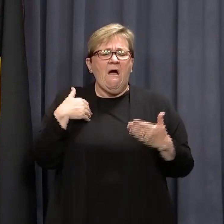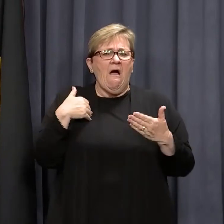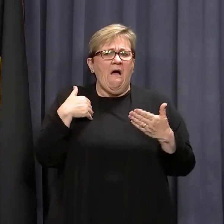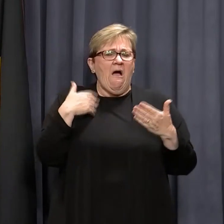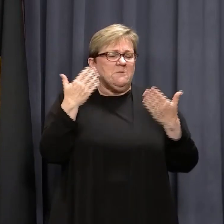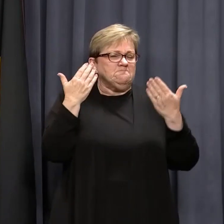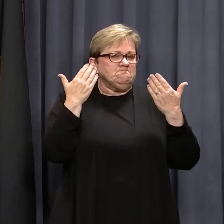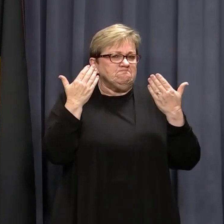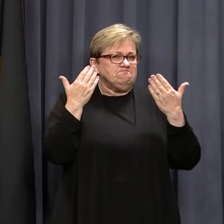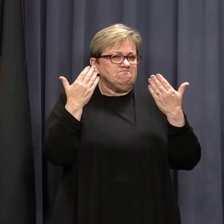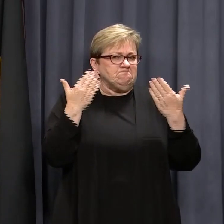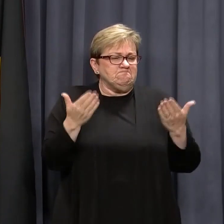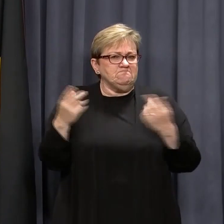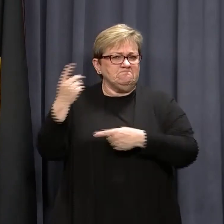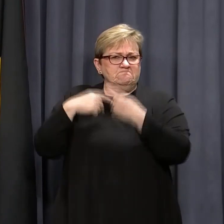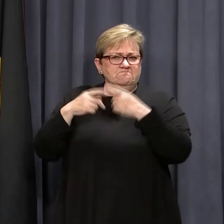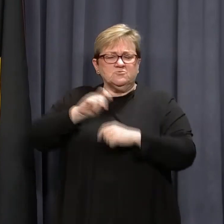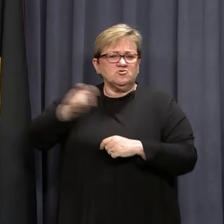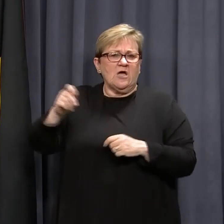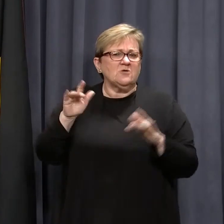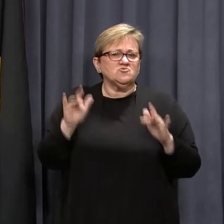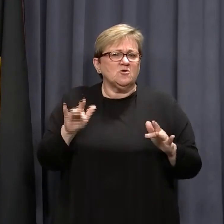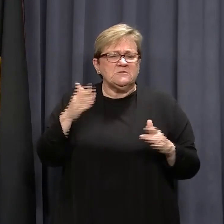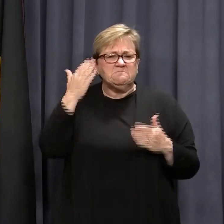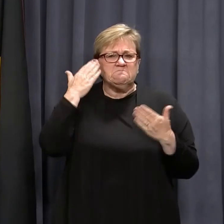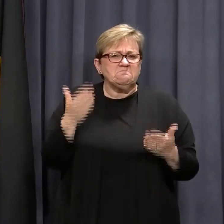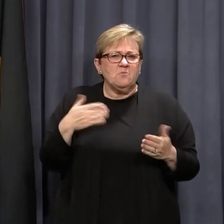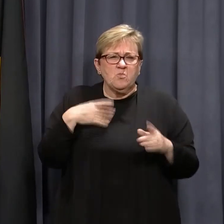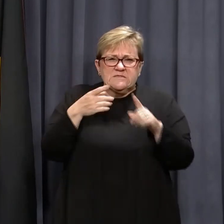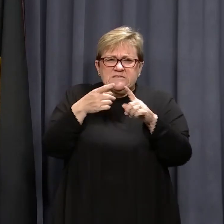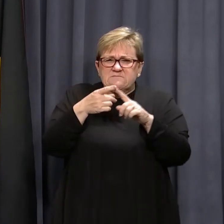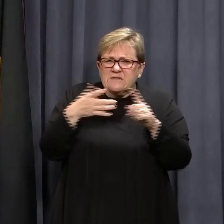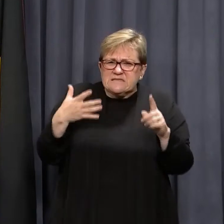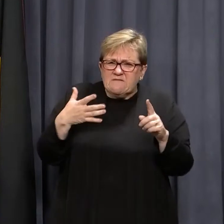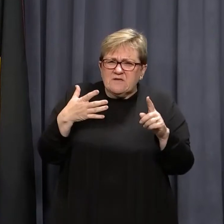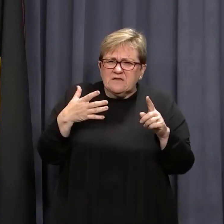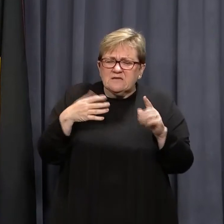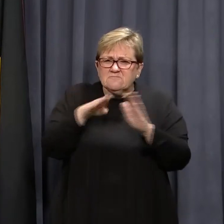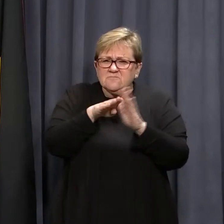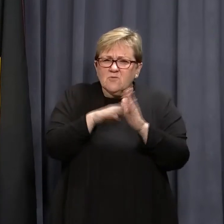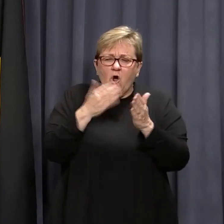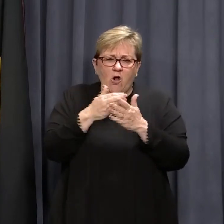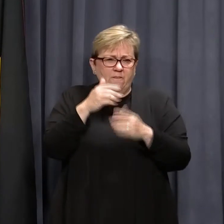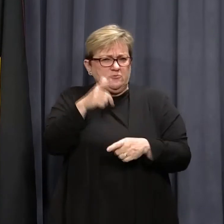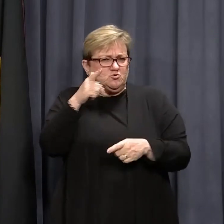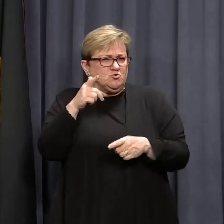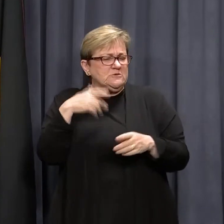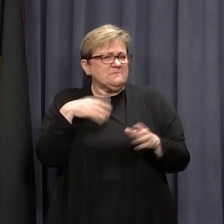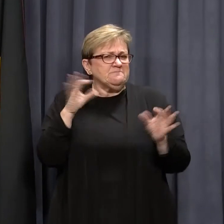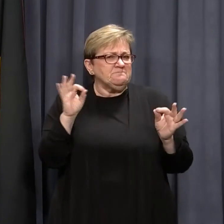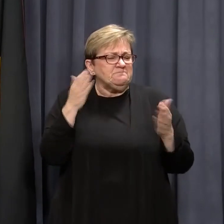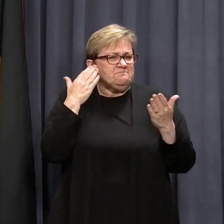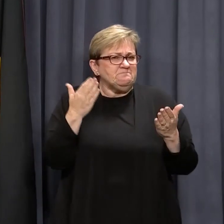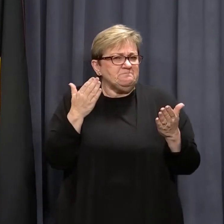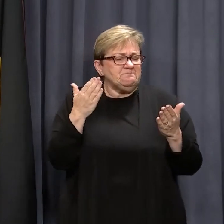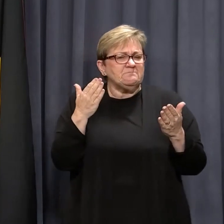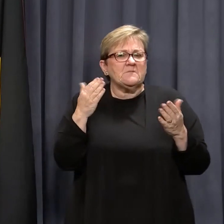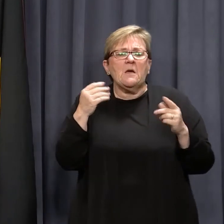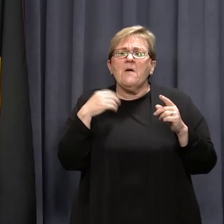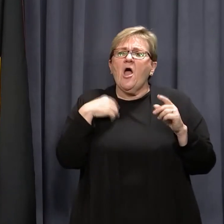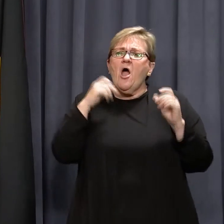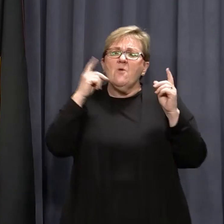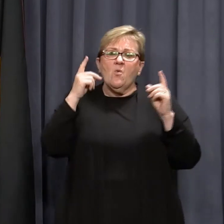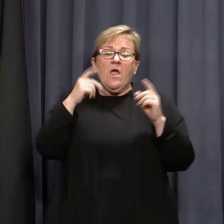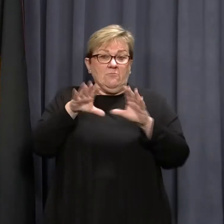brief that he has been charged with specific criminal offences on the shooting. I am aware that a man